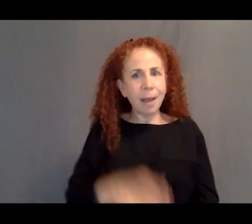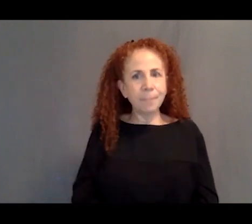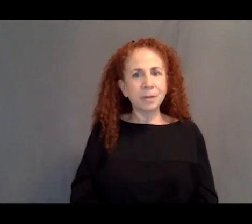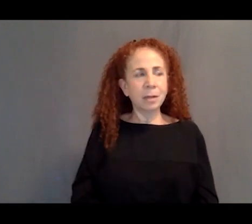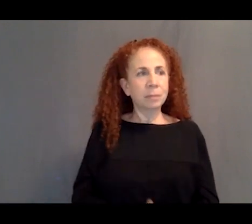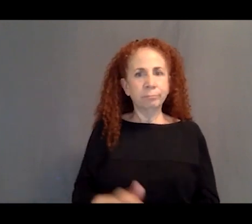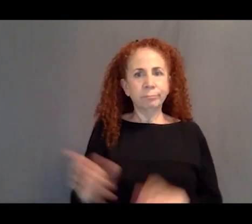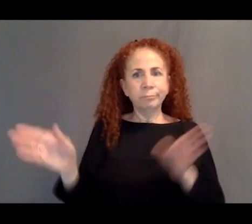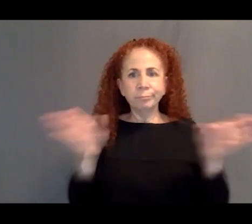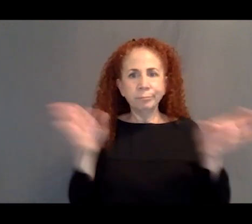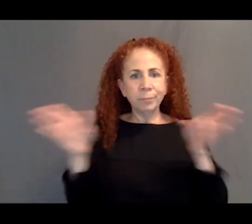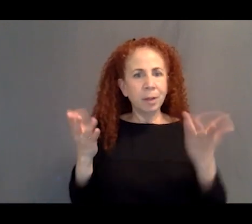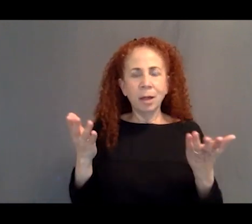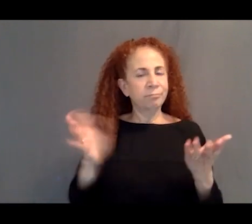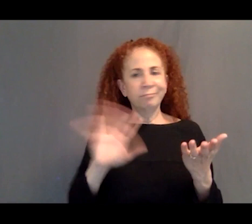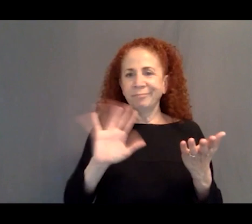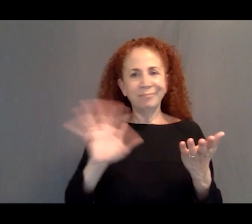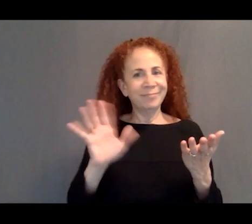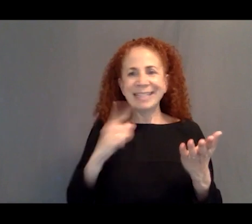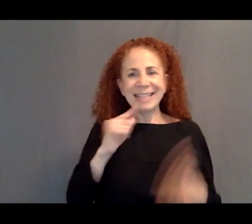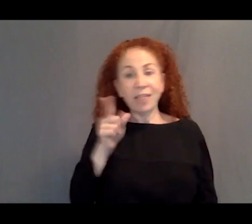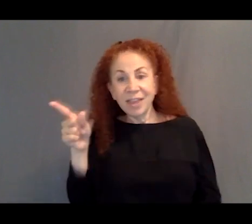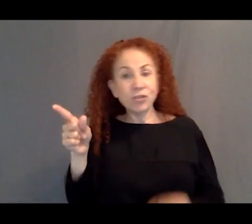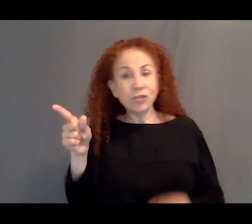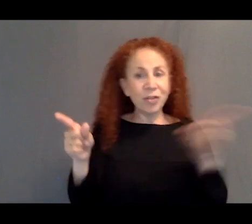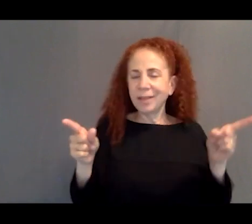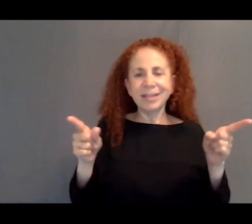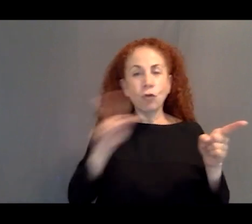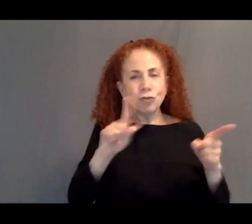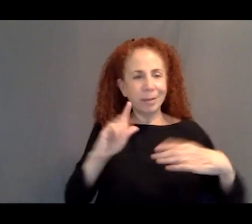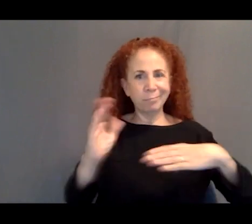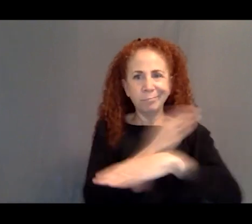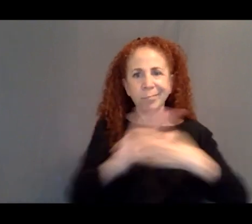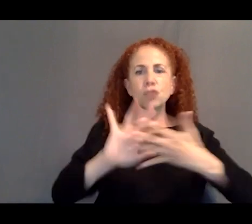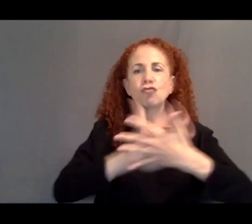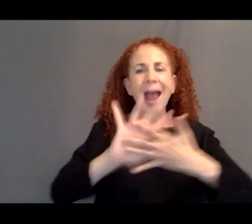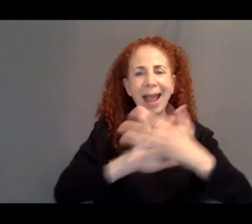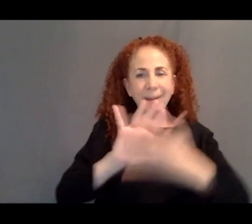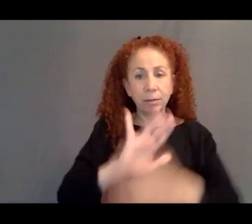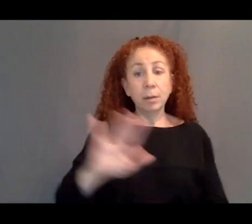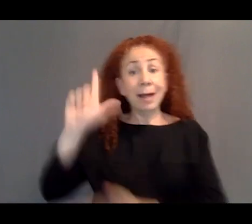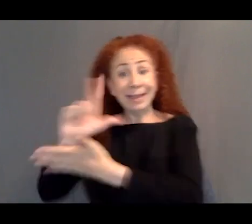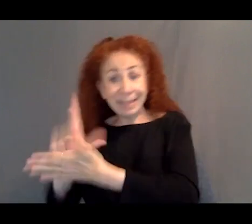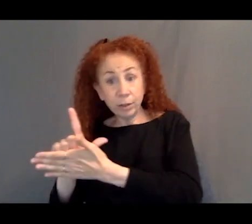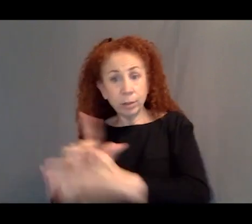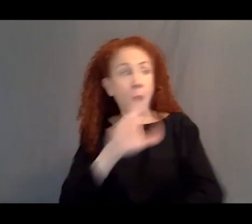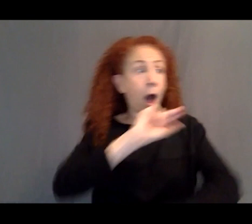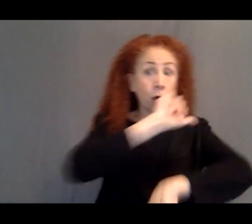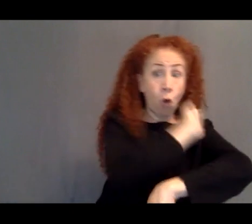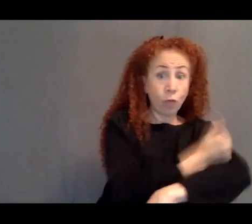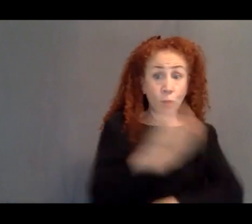conceptualization to highlight the gray areas between legal and unauthorized